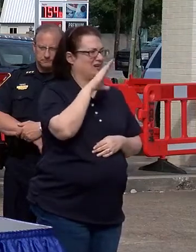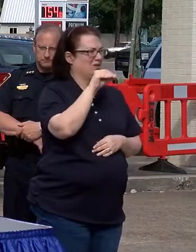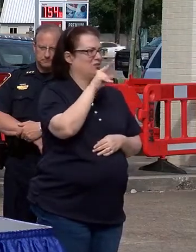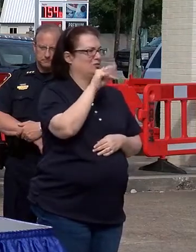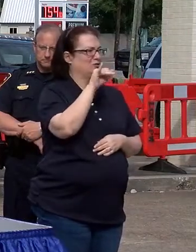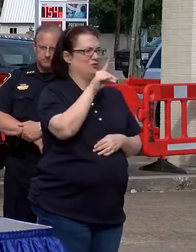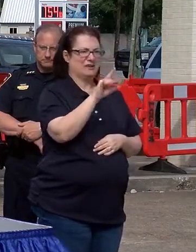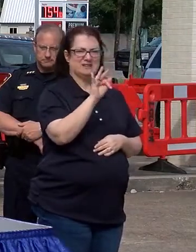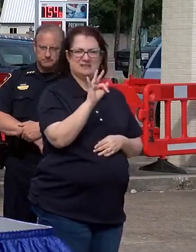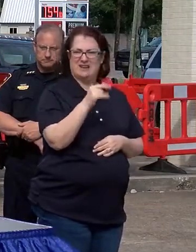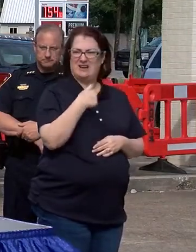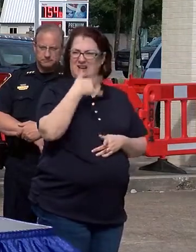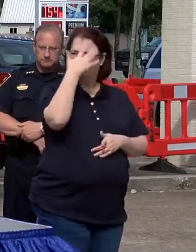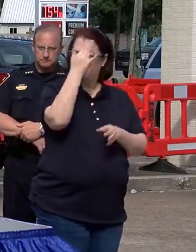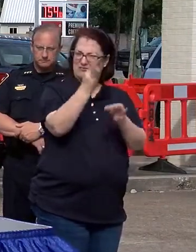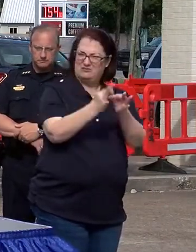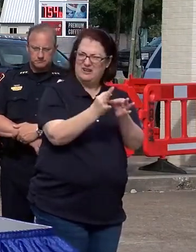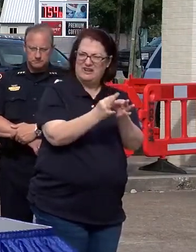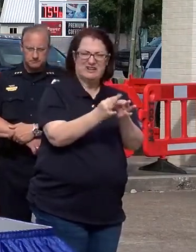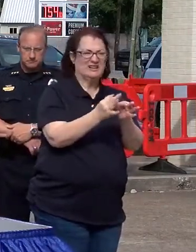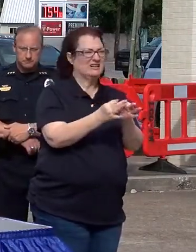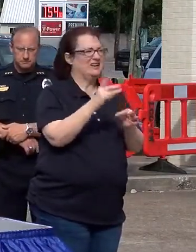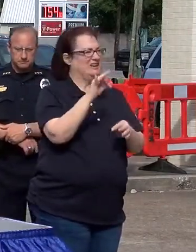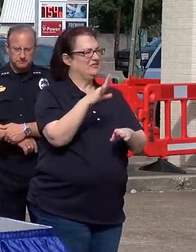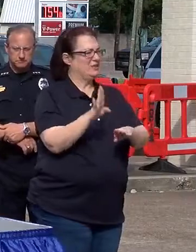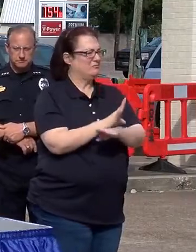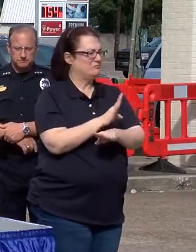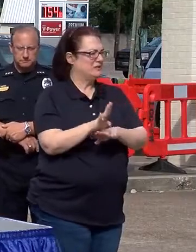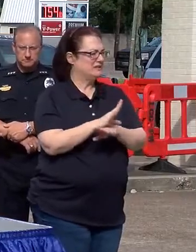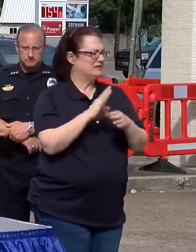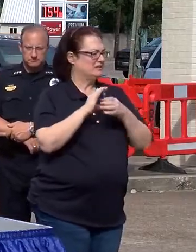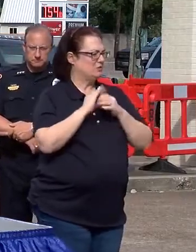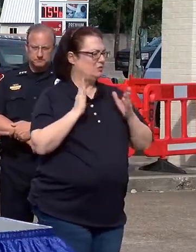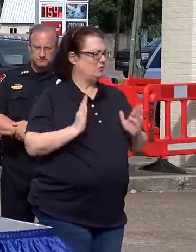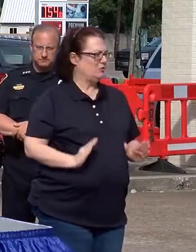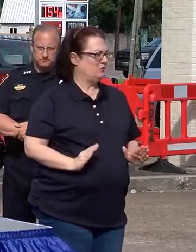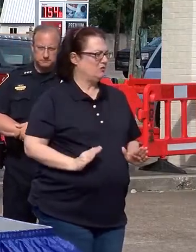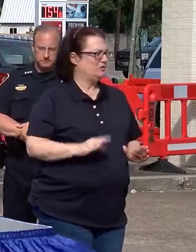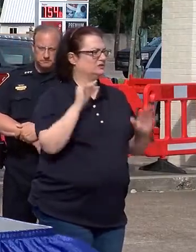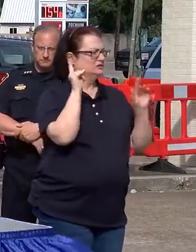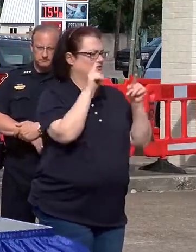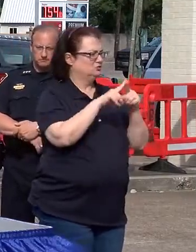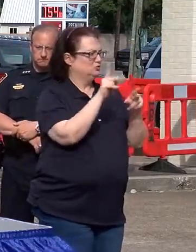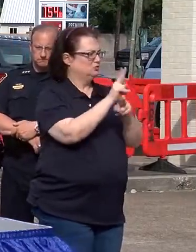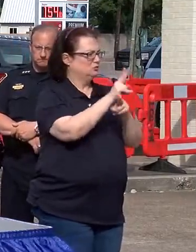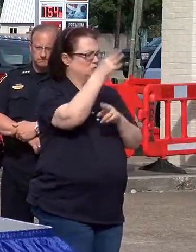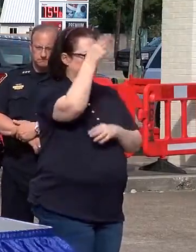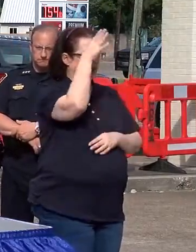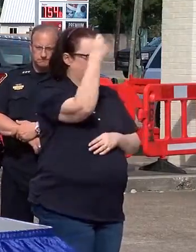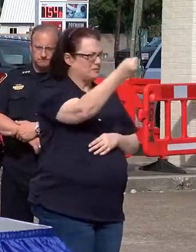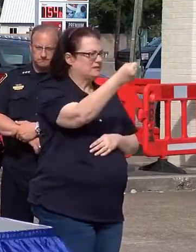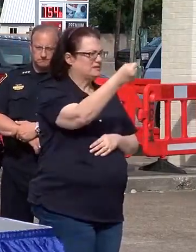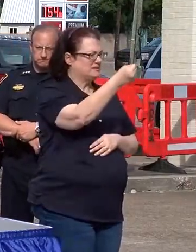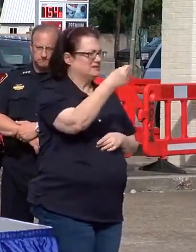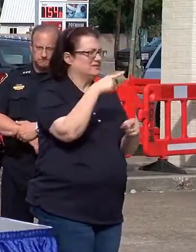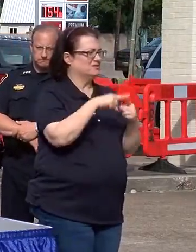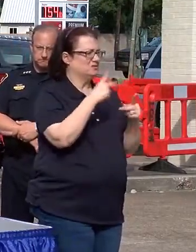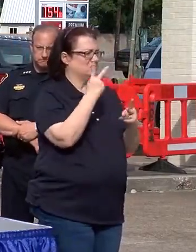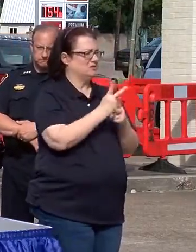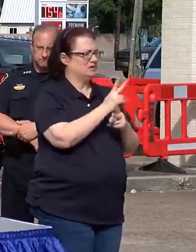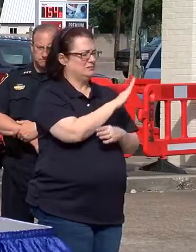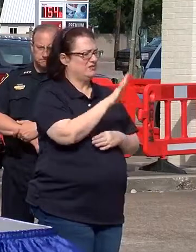faith in our business owners. I have faith in the business acumen of our business owners to implement common sense measures to keep their